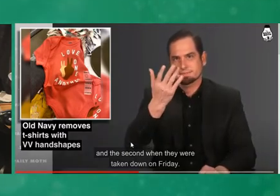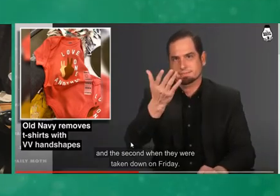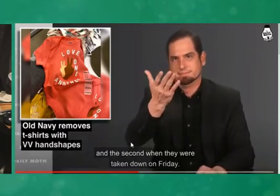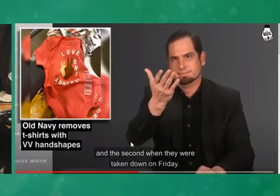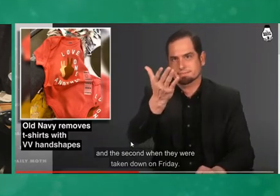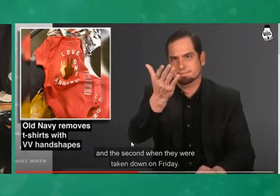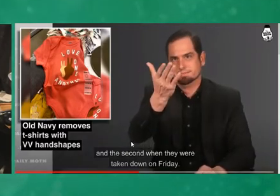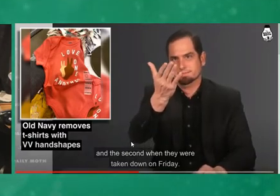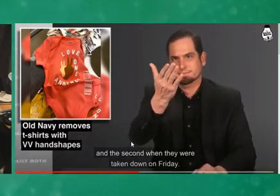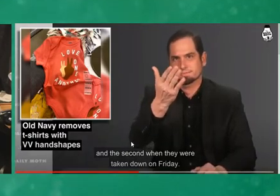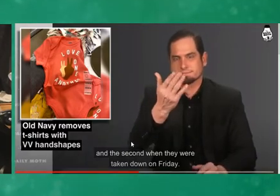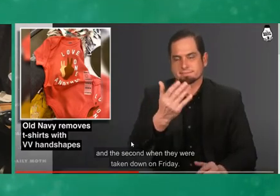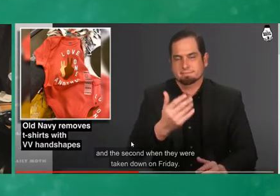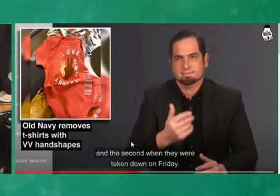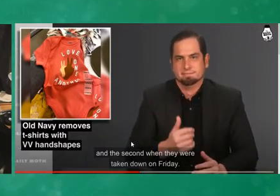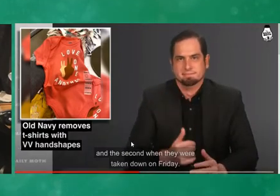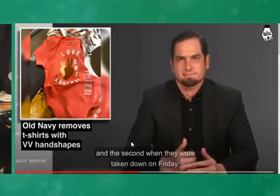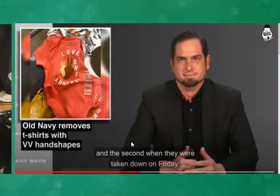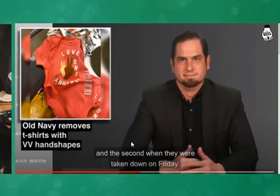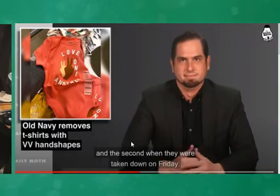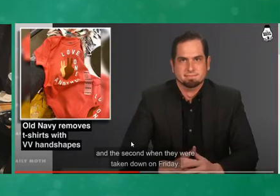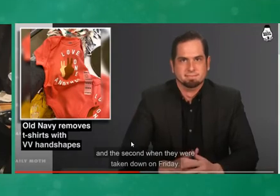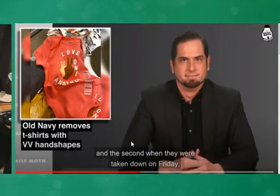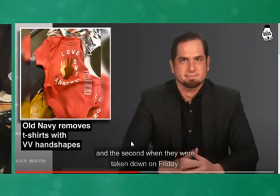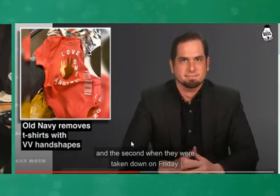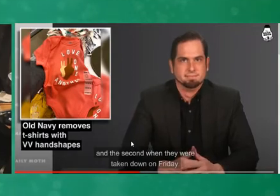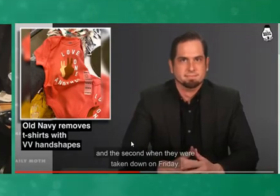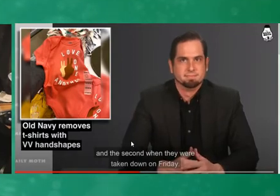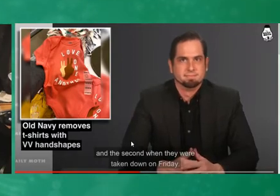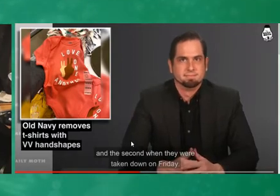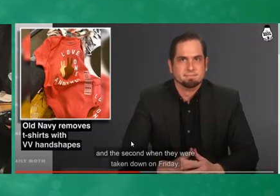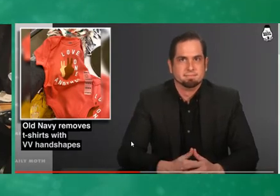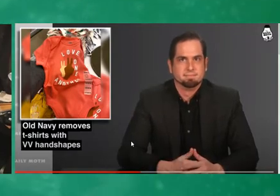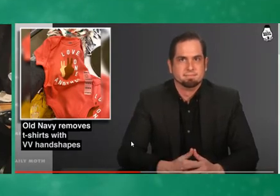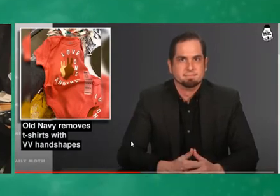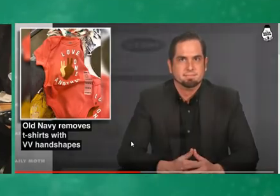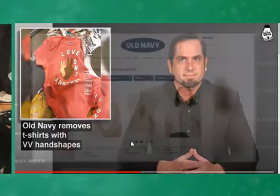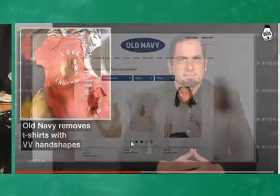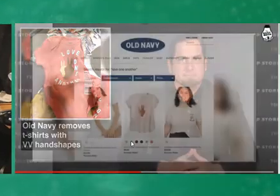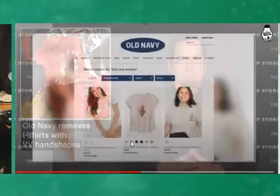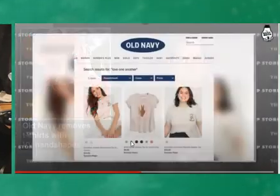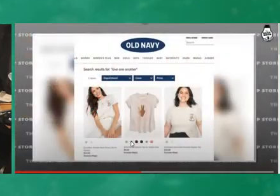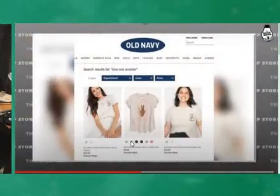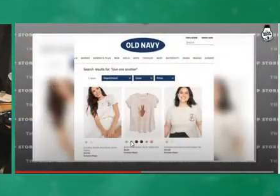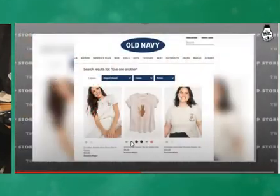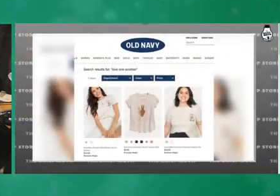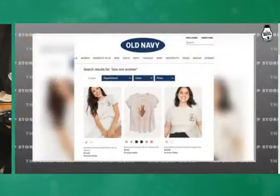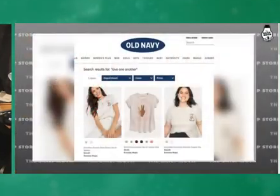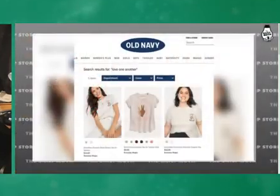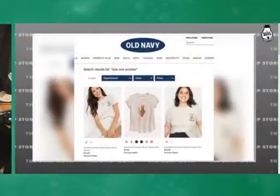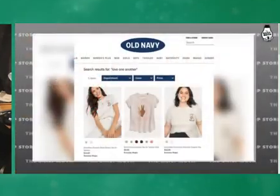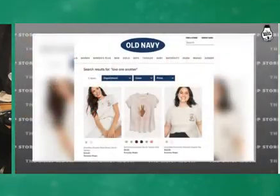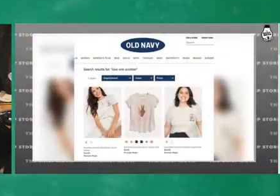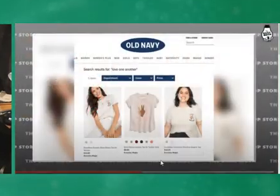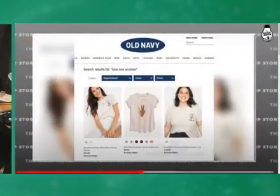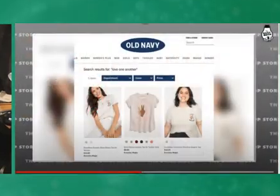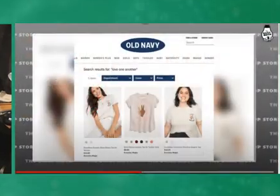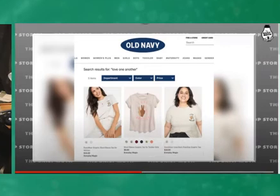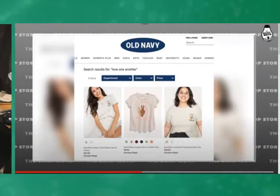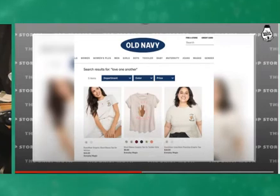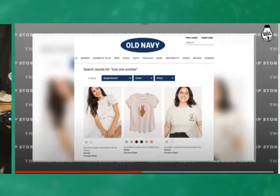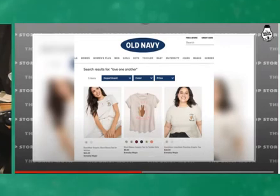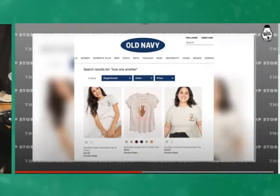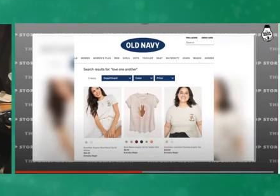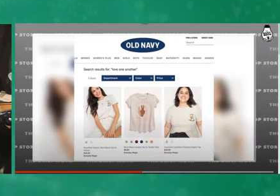on last Friday. And here, you can see him right now. Go on ahead and see him. He has a very intense